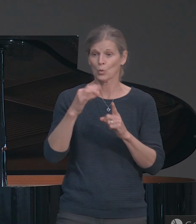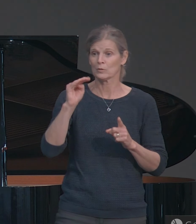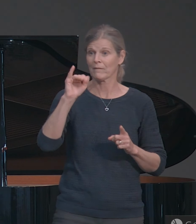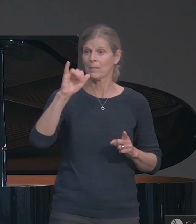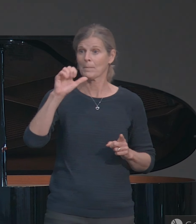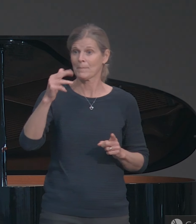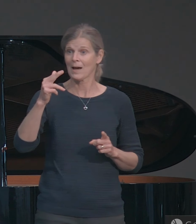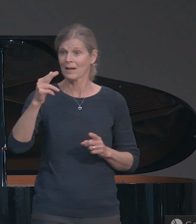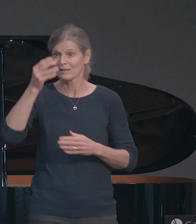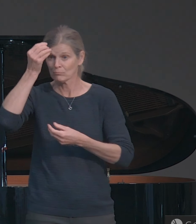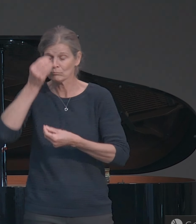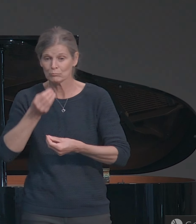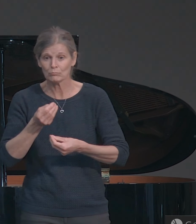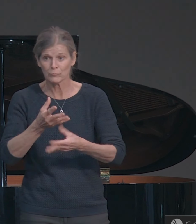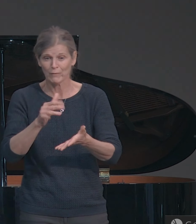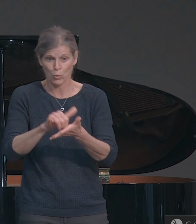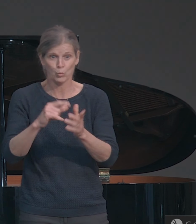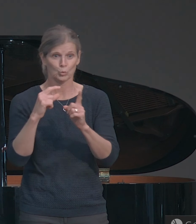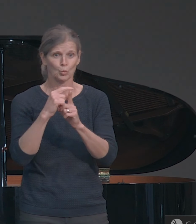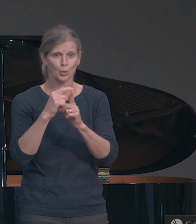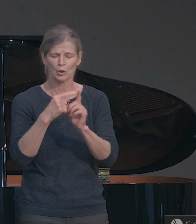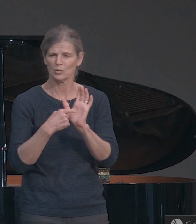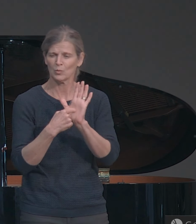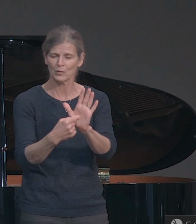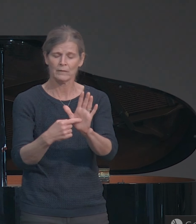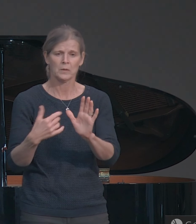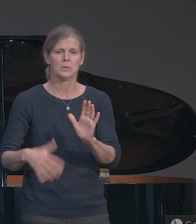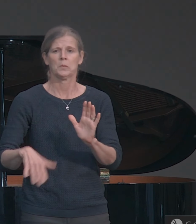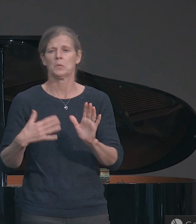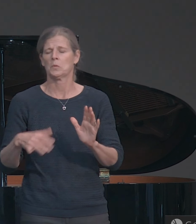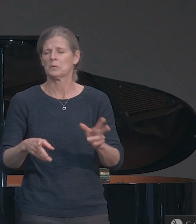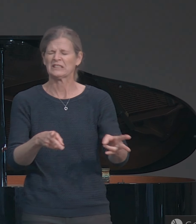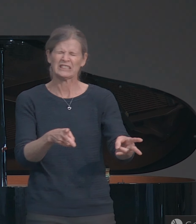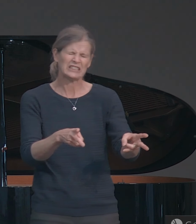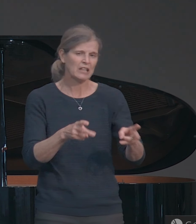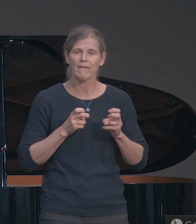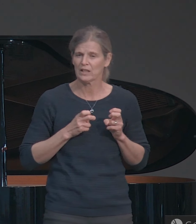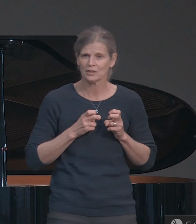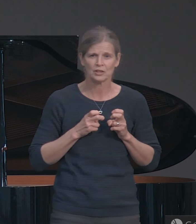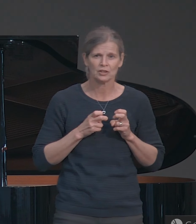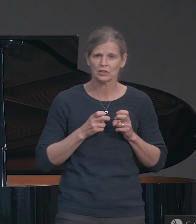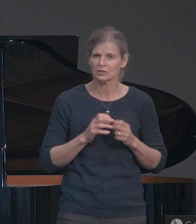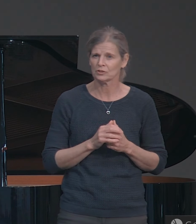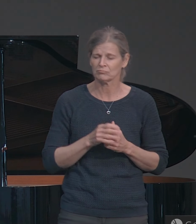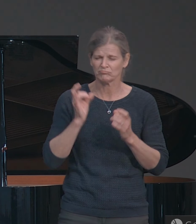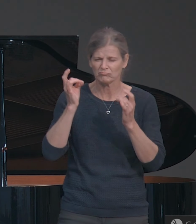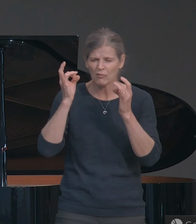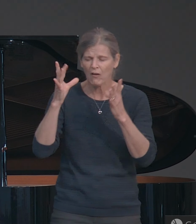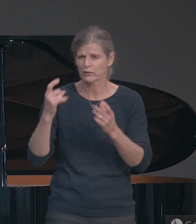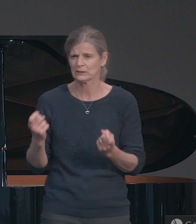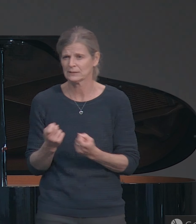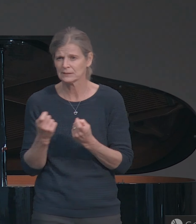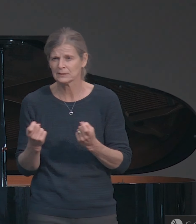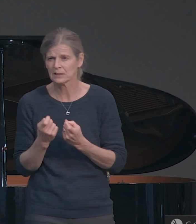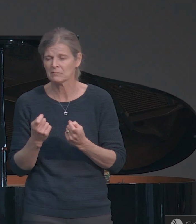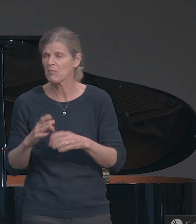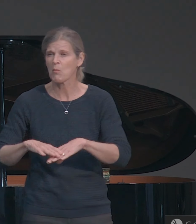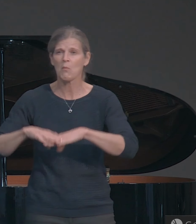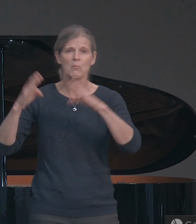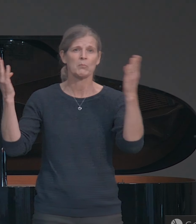Micah's prophecies have revealed rampant selfishness, heinous sin, and